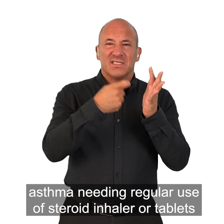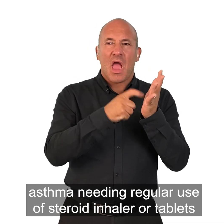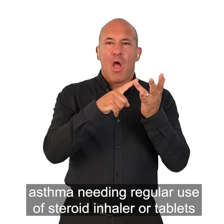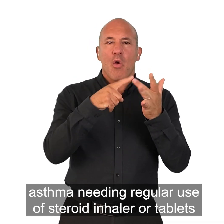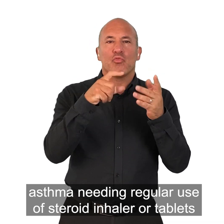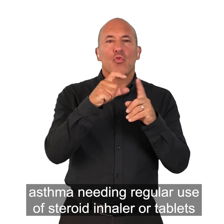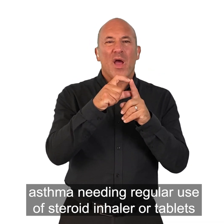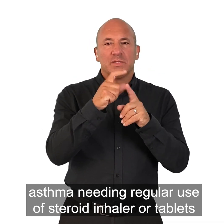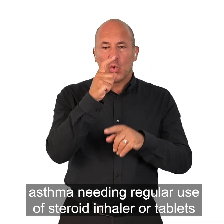or tablets,